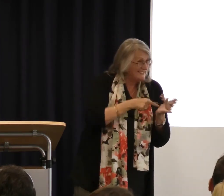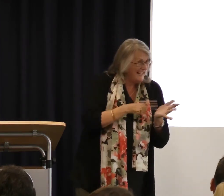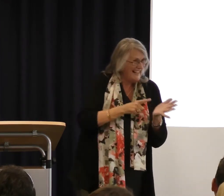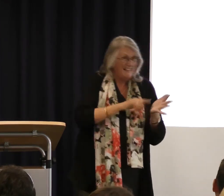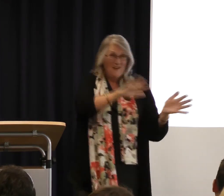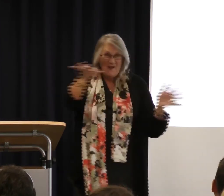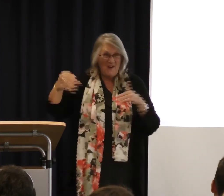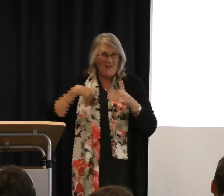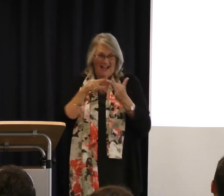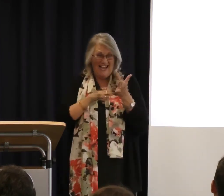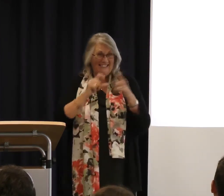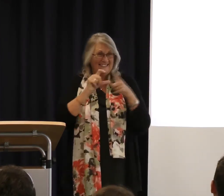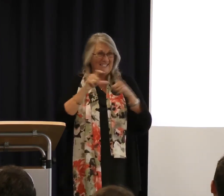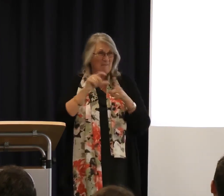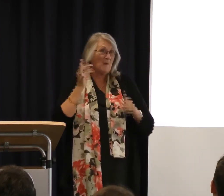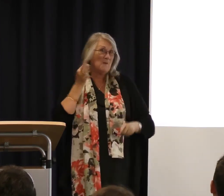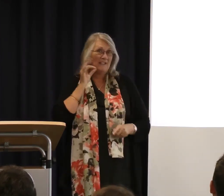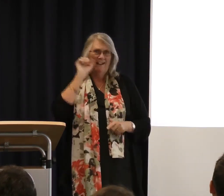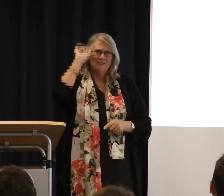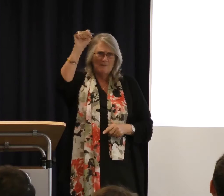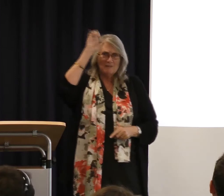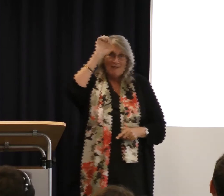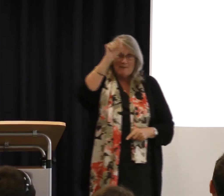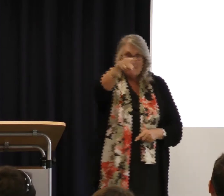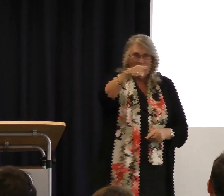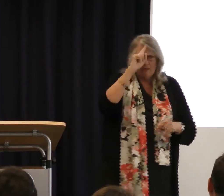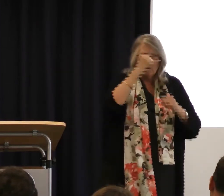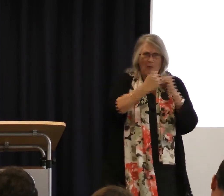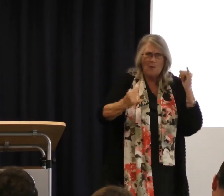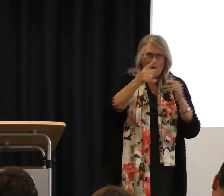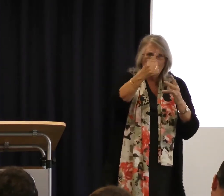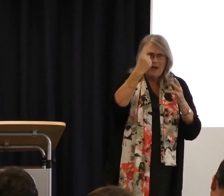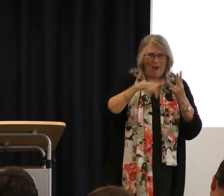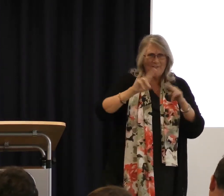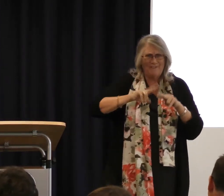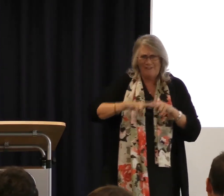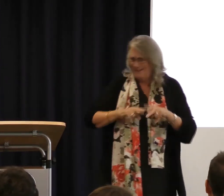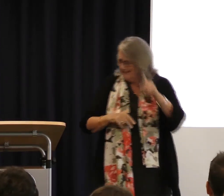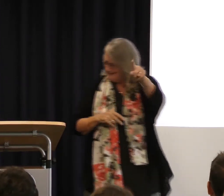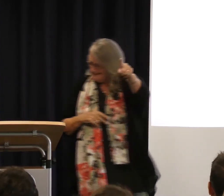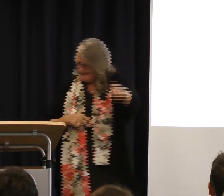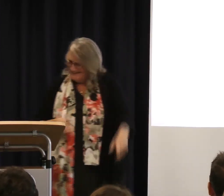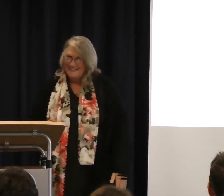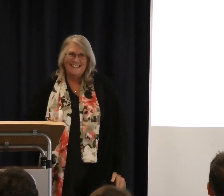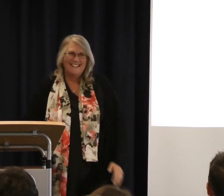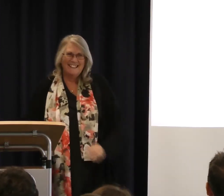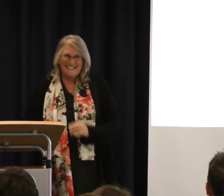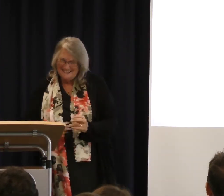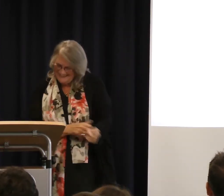a talcum powder fight. Do you know the drill? We all ended up white. John, I think you were